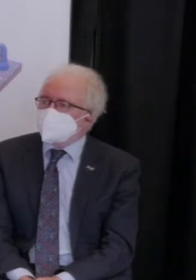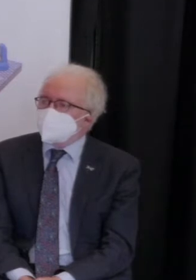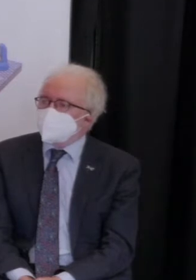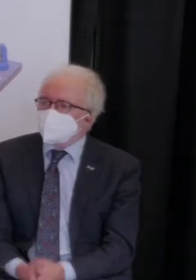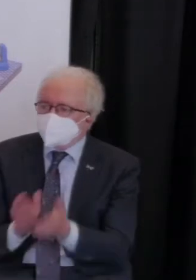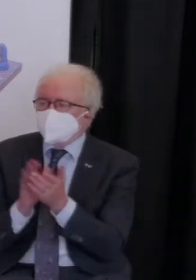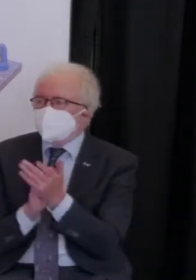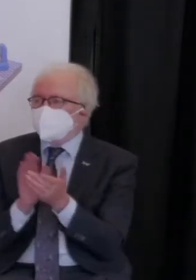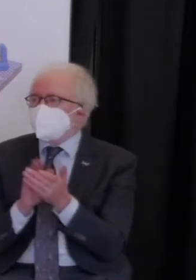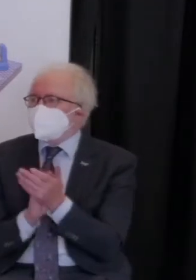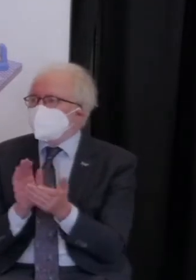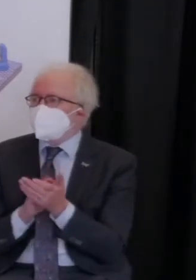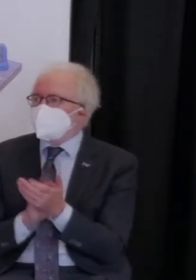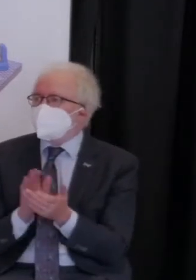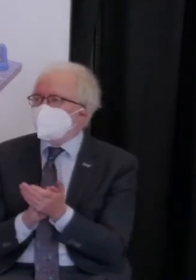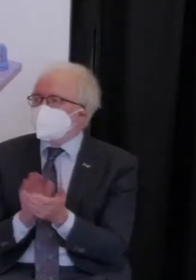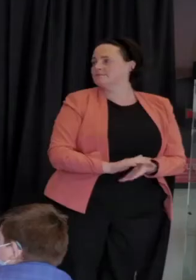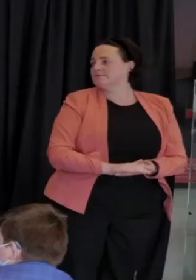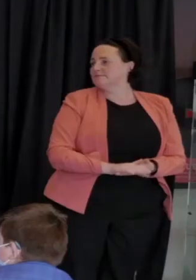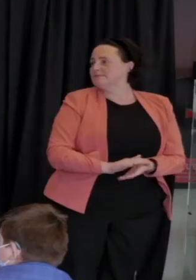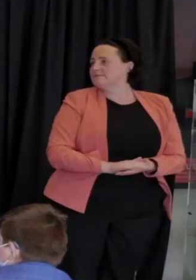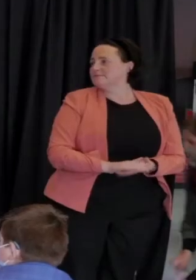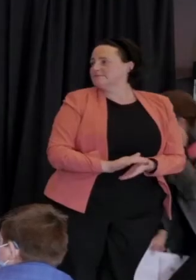listening. Thank you.